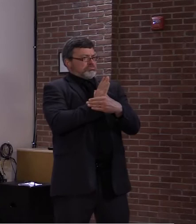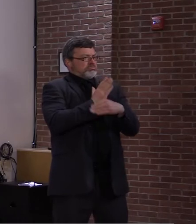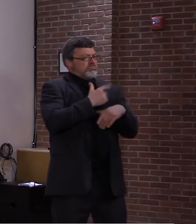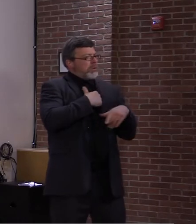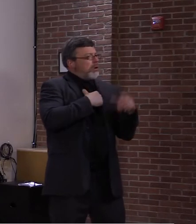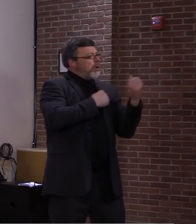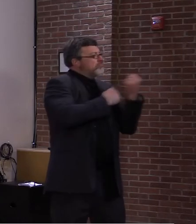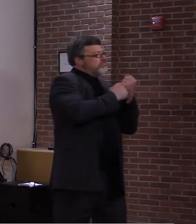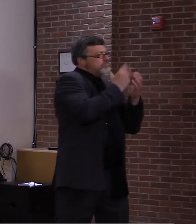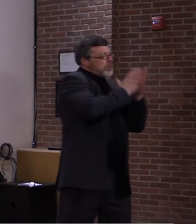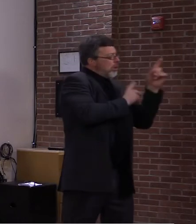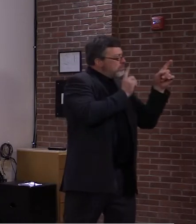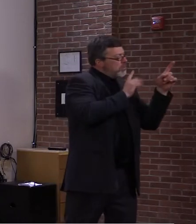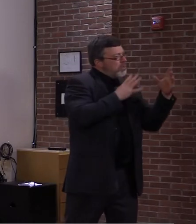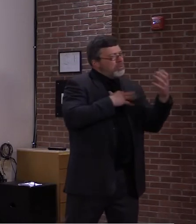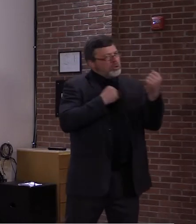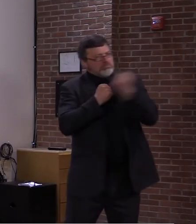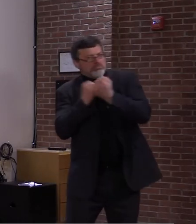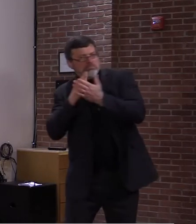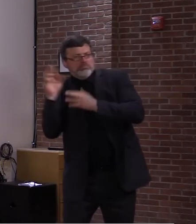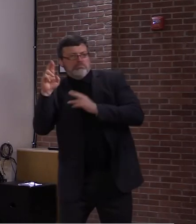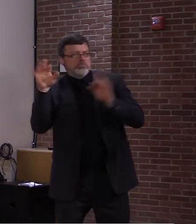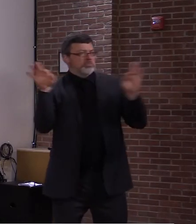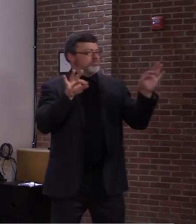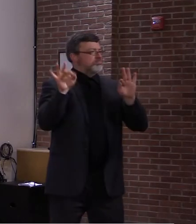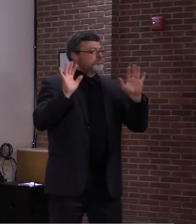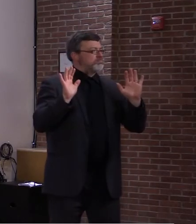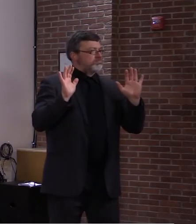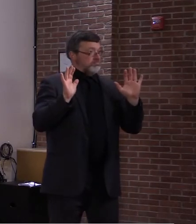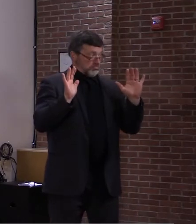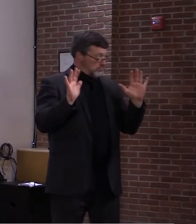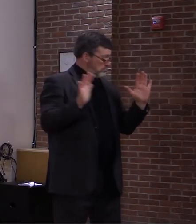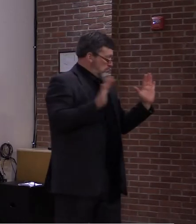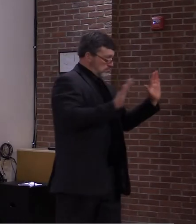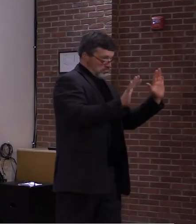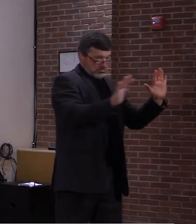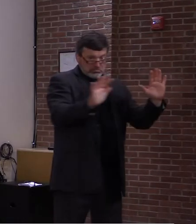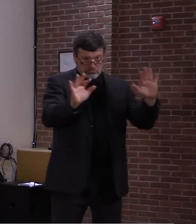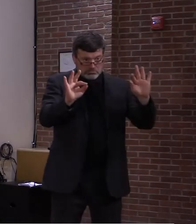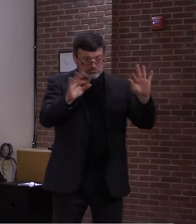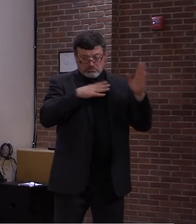All right, we will move to the phones, starting with Chris Roy, Newport Daily Express.